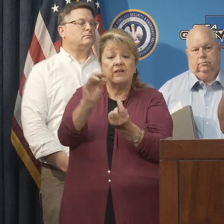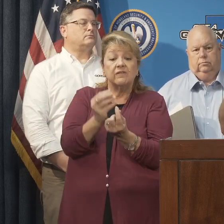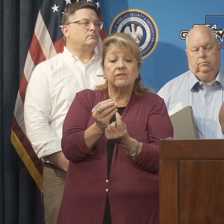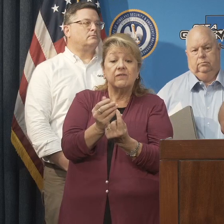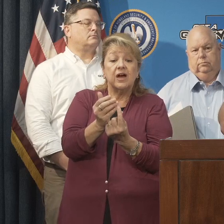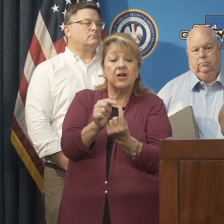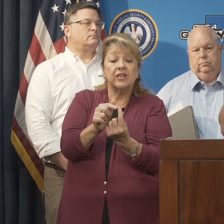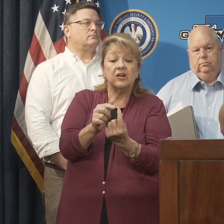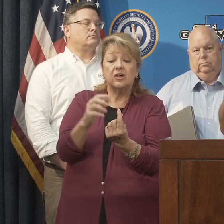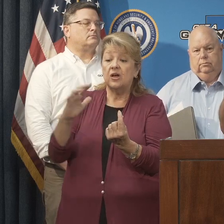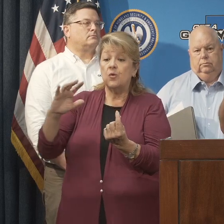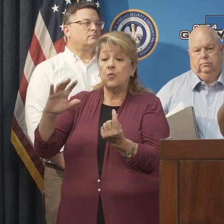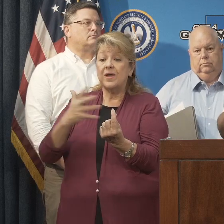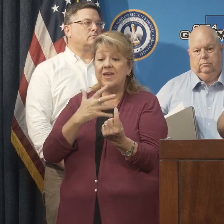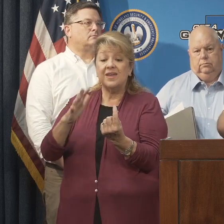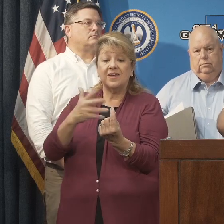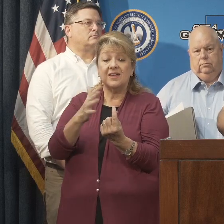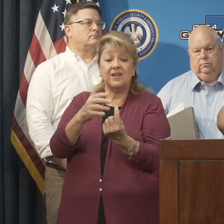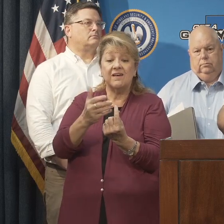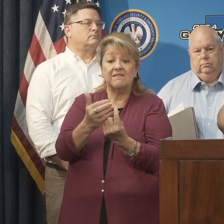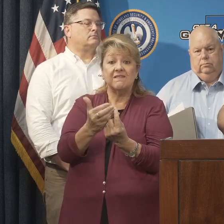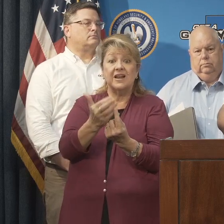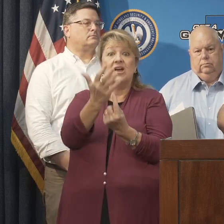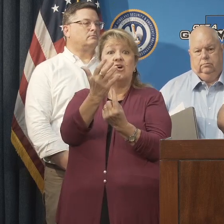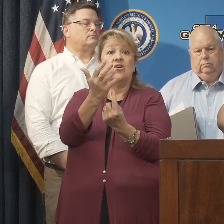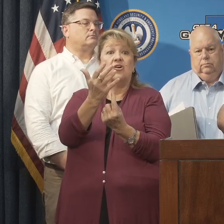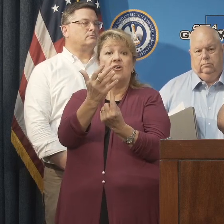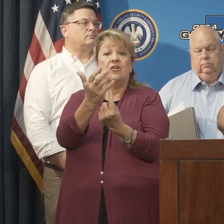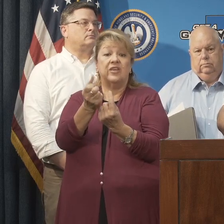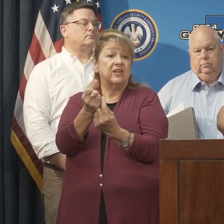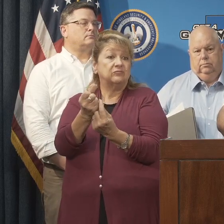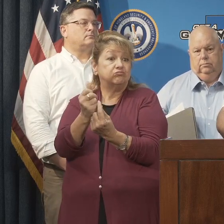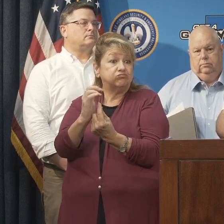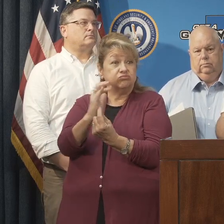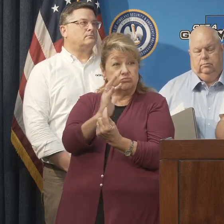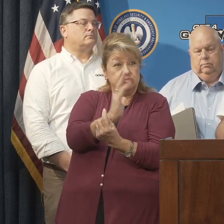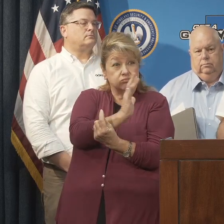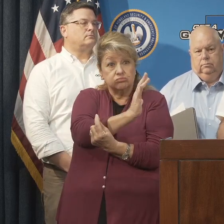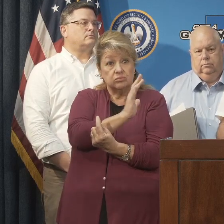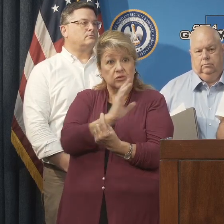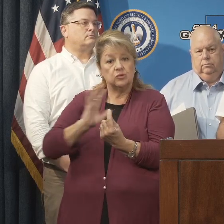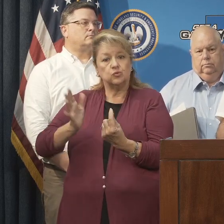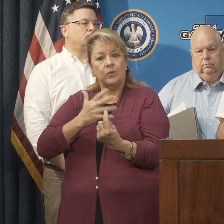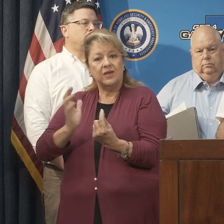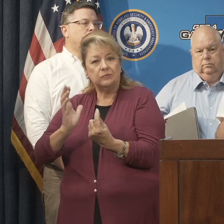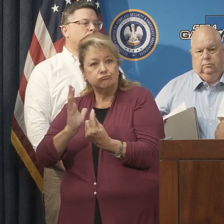wind continues to blow, it is going to travel very quickly.